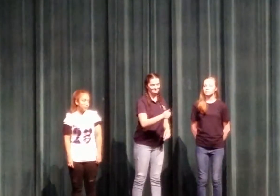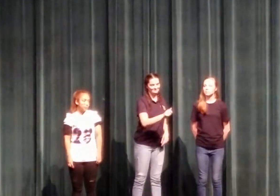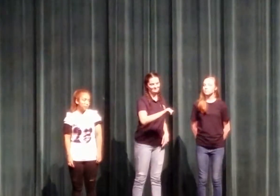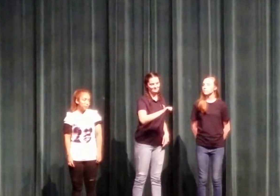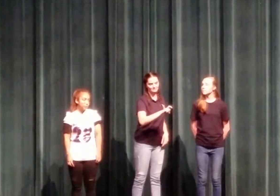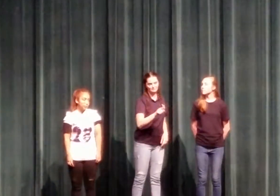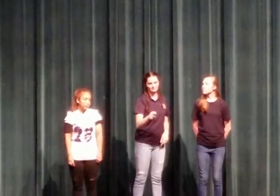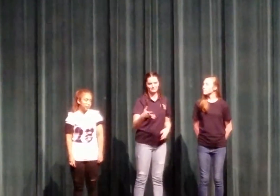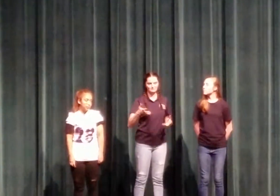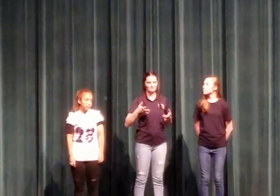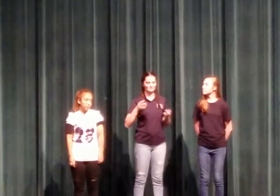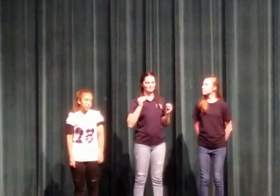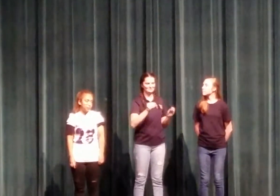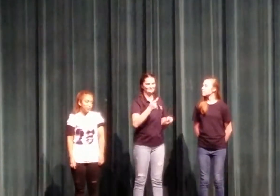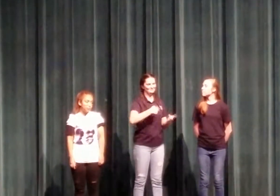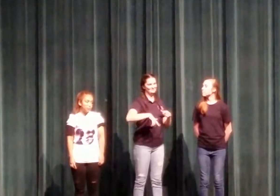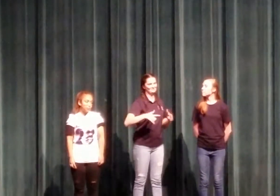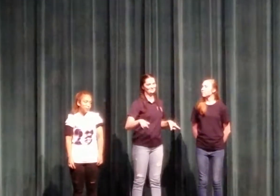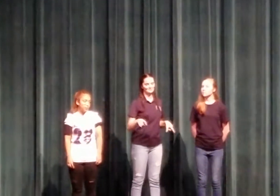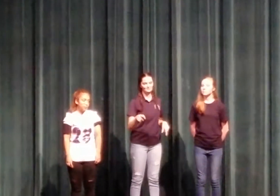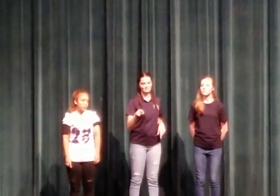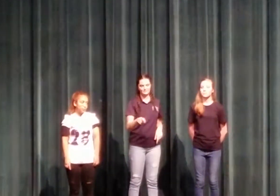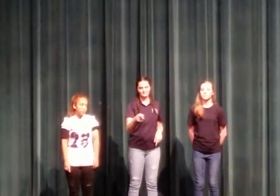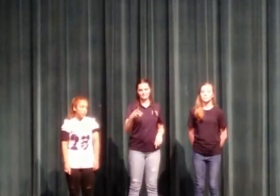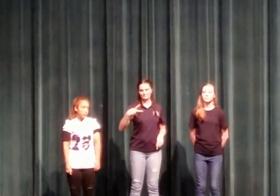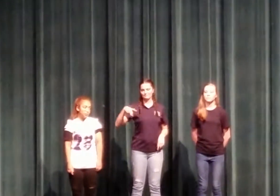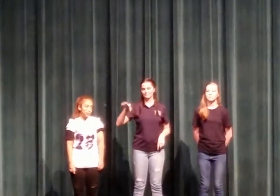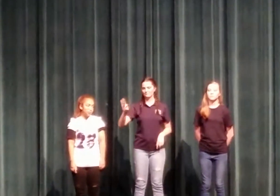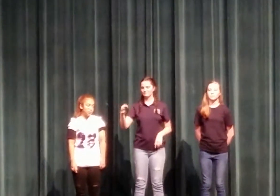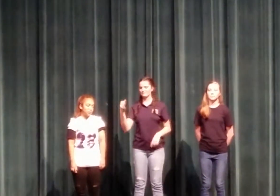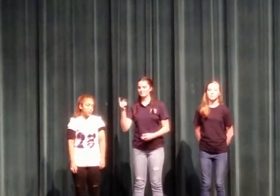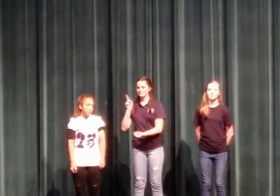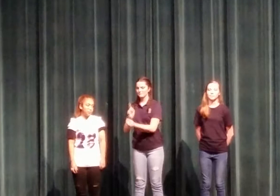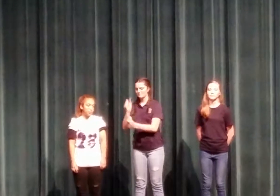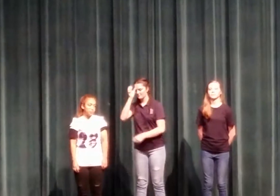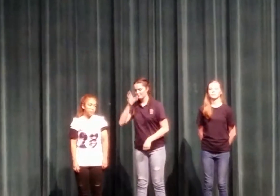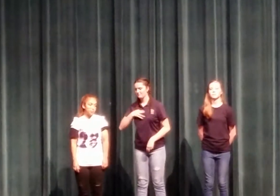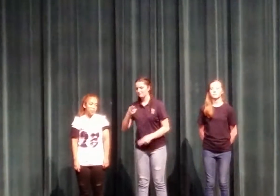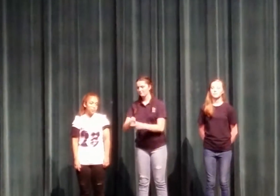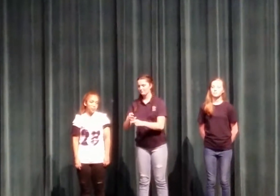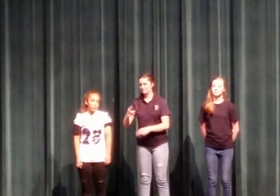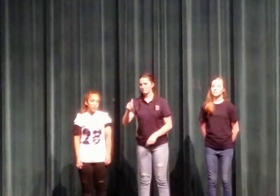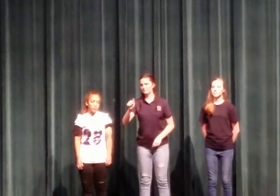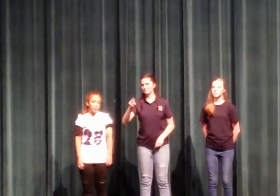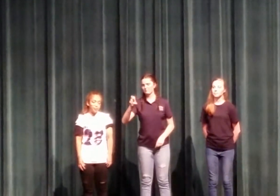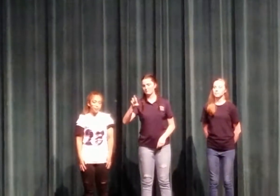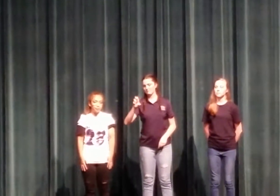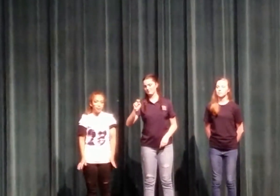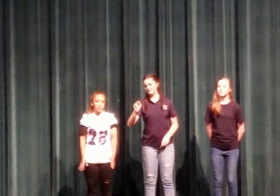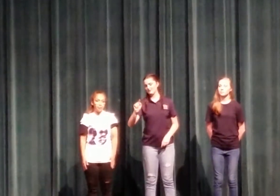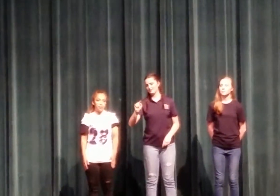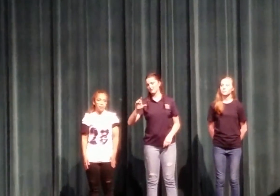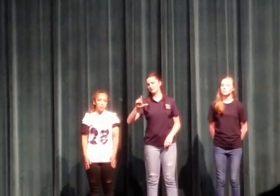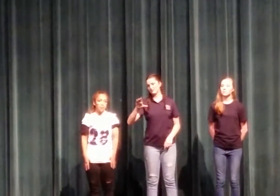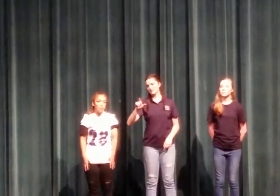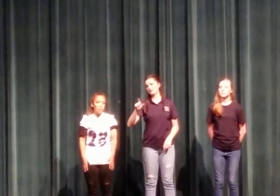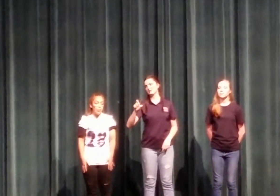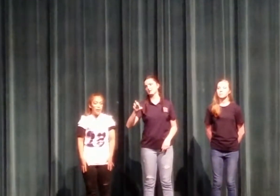Gallaudet wanted to teach her sign language. He traveled to France and met a man named Lauren Clerc, who taught Gallaudet sign language.